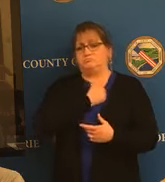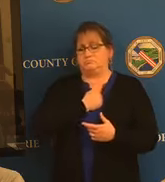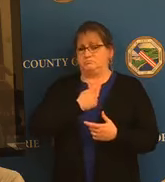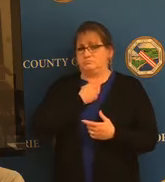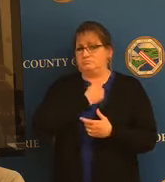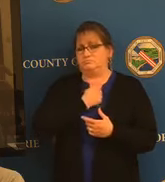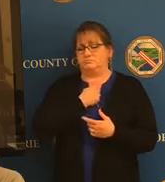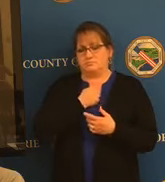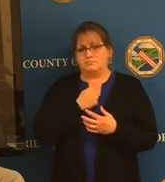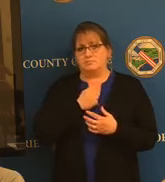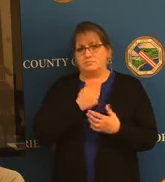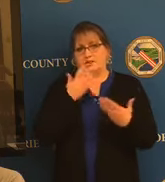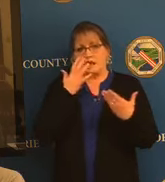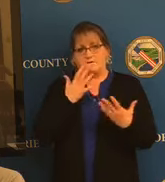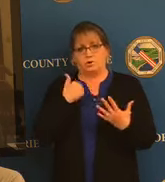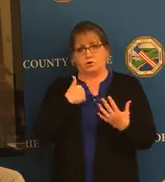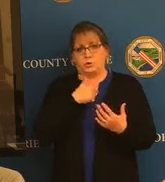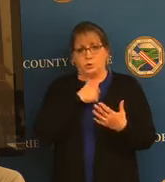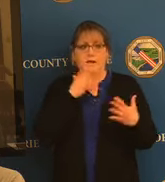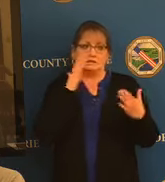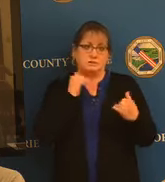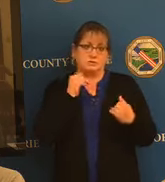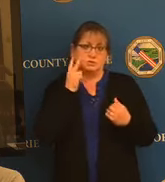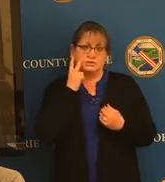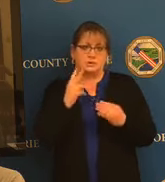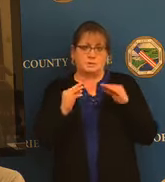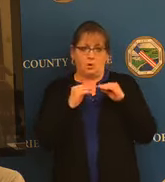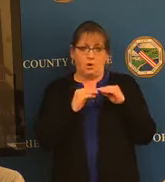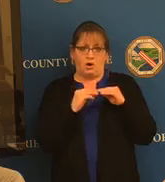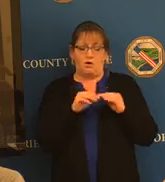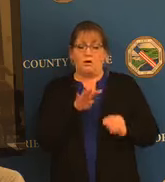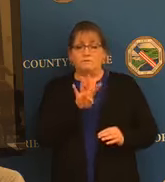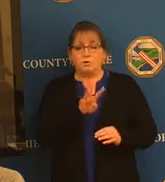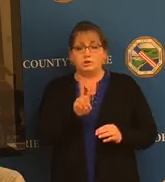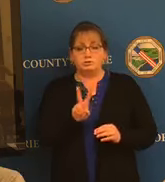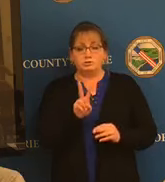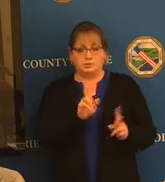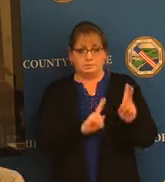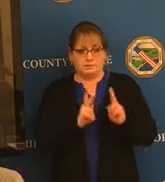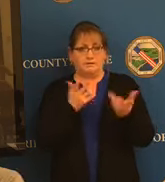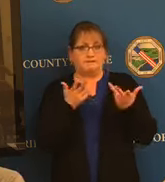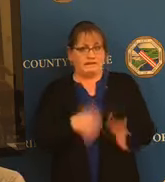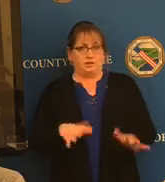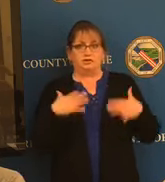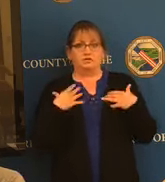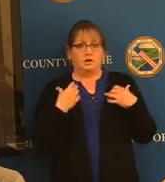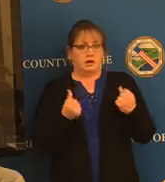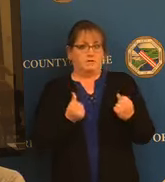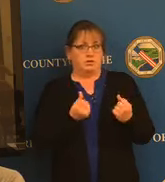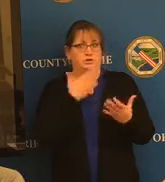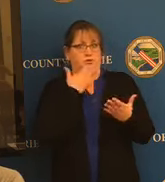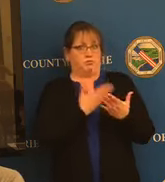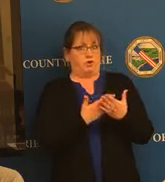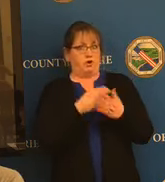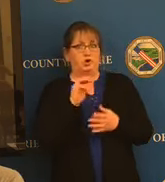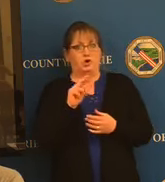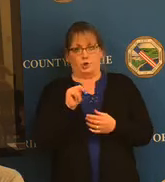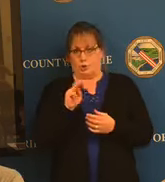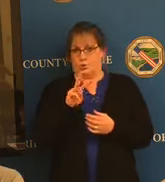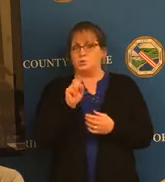And unfortunately, we expect to see more. 42 people have recovered, so that's the good news. And there are